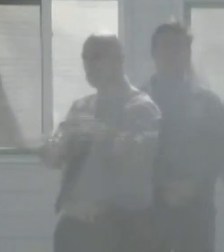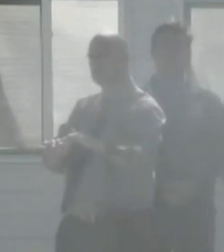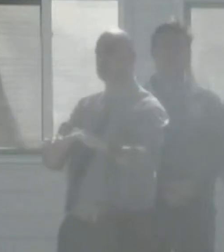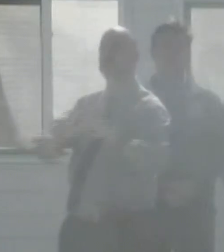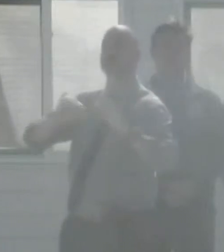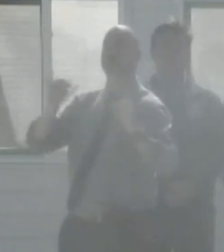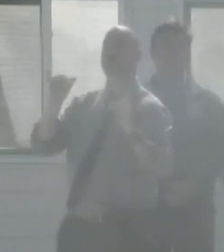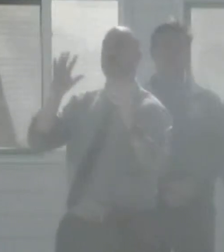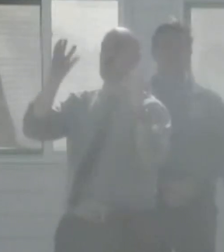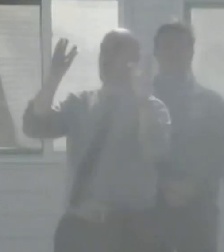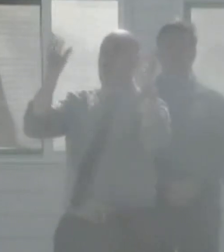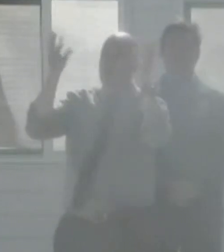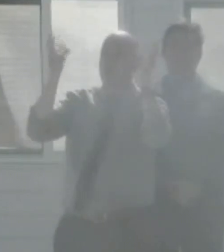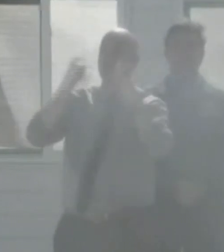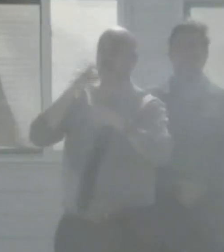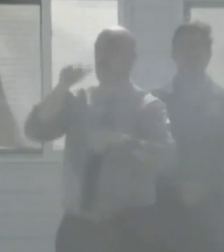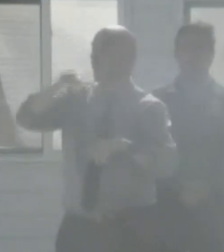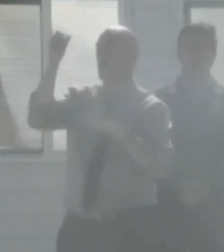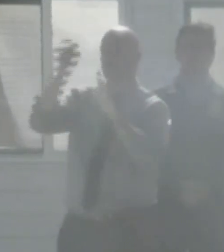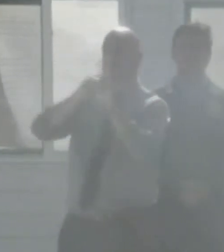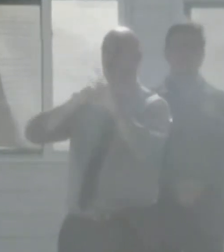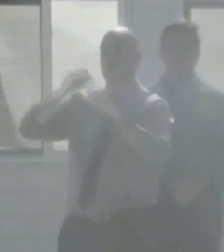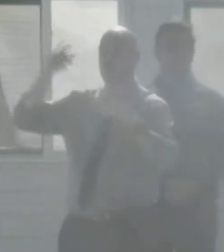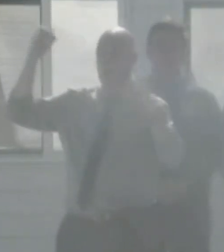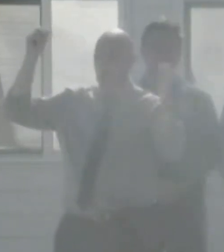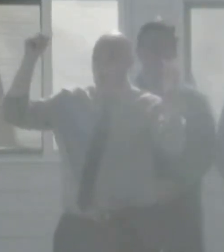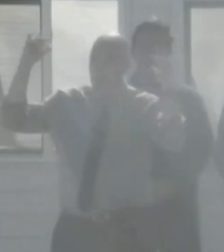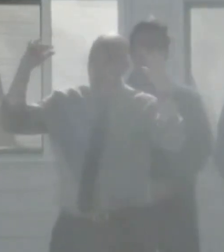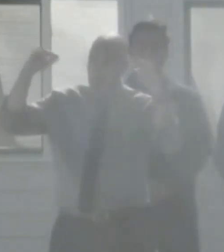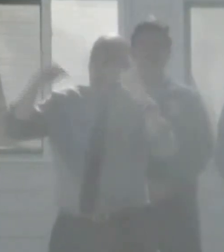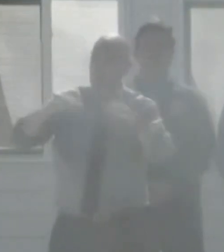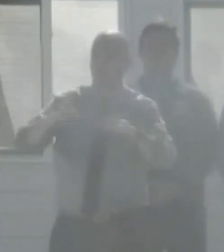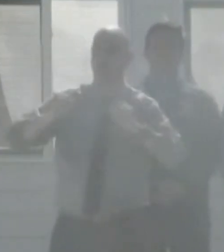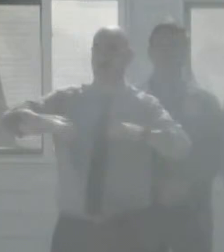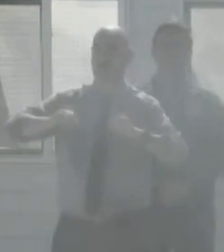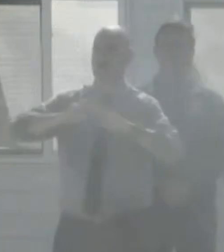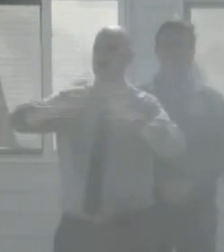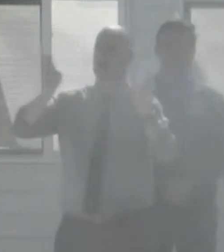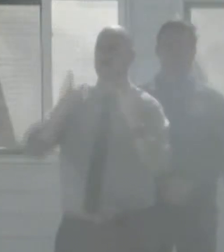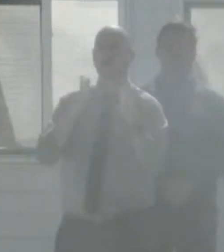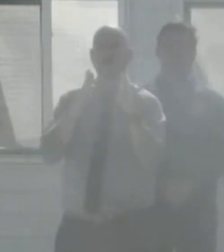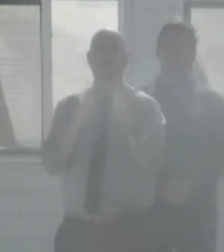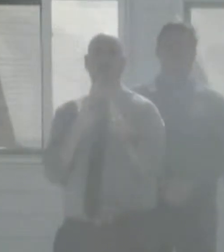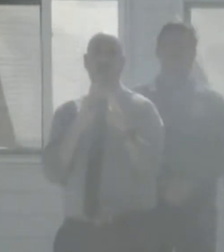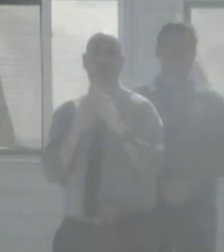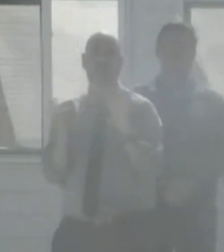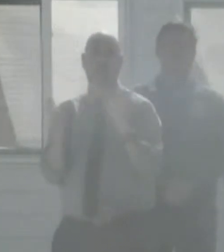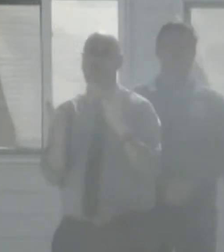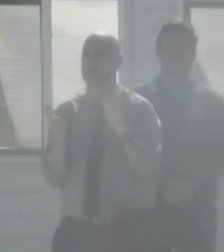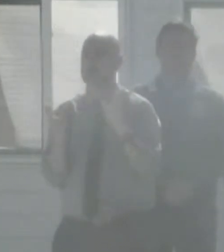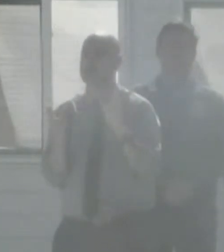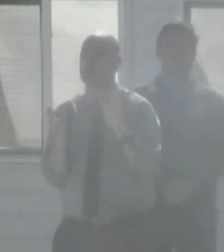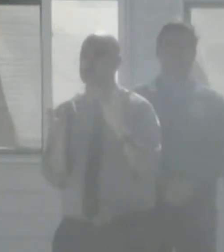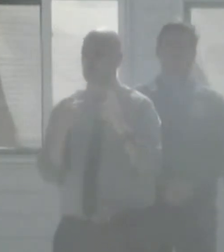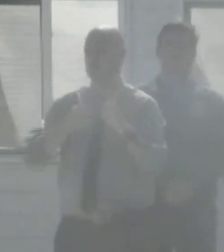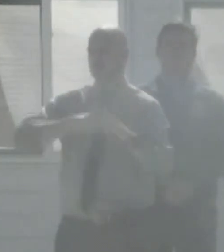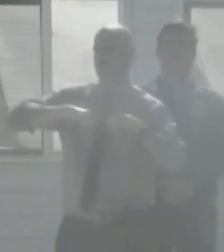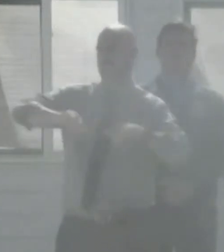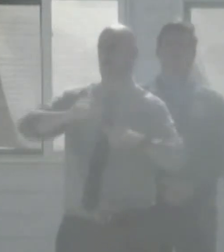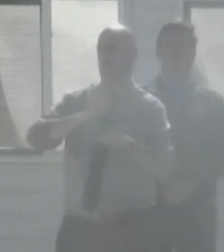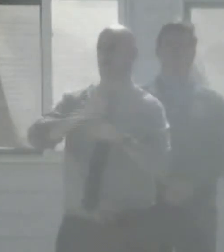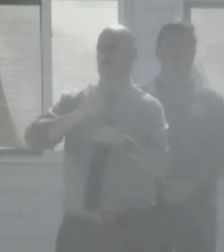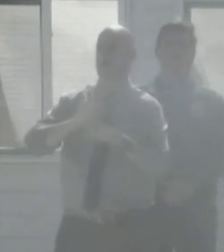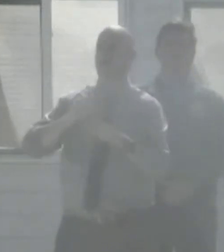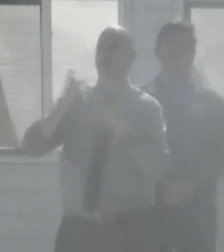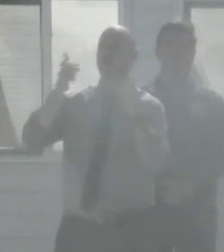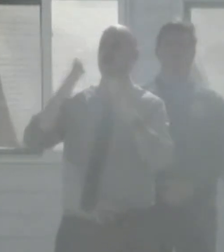the evening. We have additional resources that are staged throughout the state, and we'll continue to work with Director Guthrie on what his needs are and